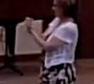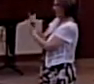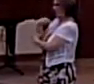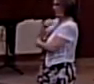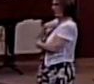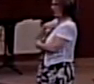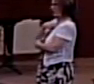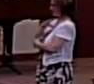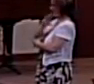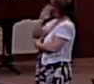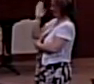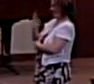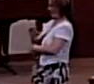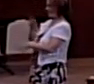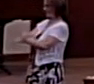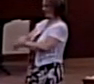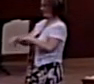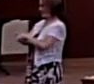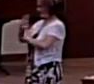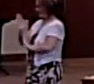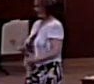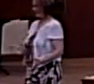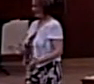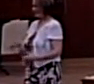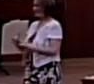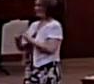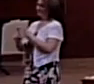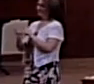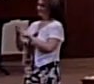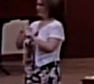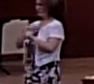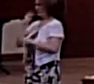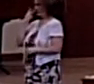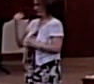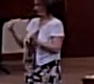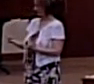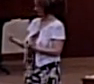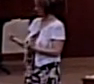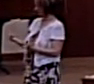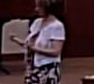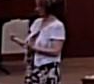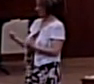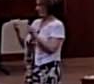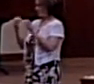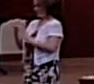in bondage. Friend, the thing that we see is today is simply this is that many of us today